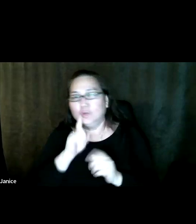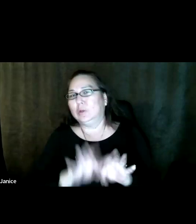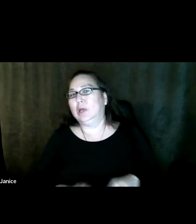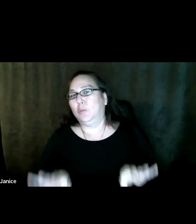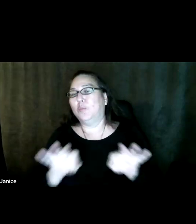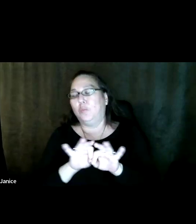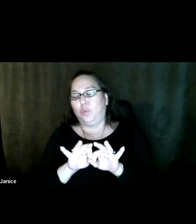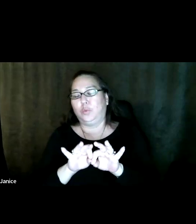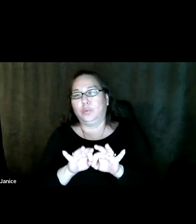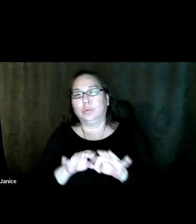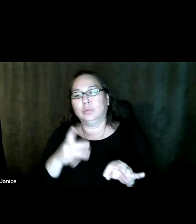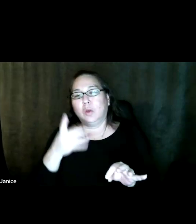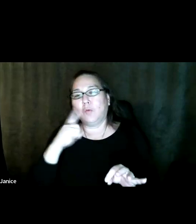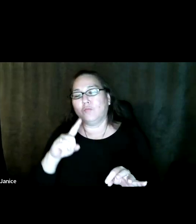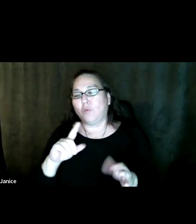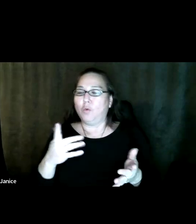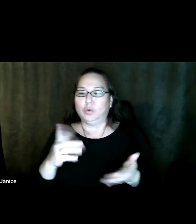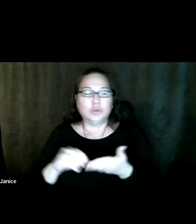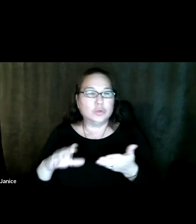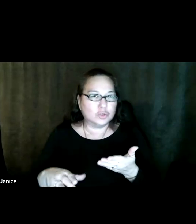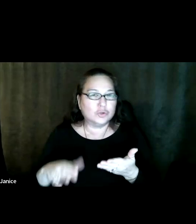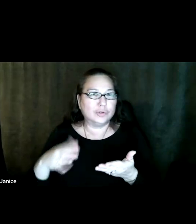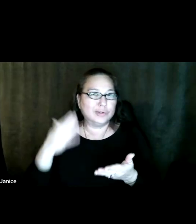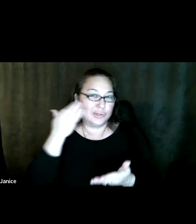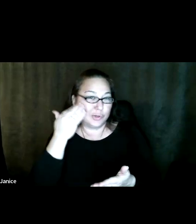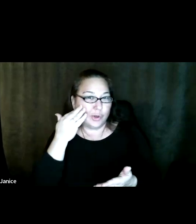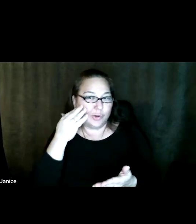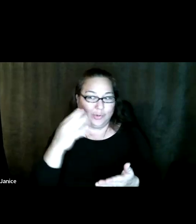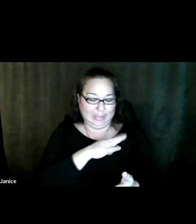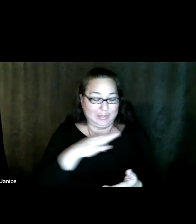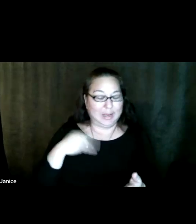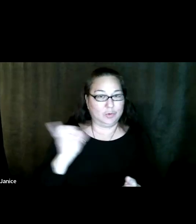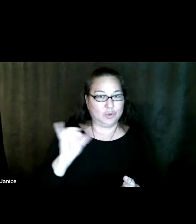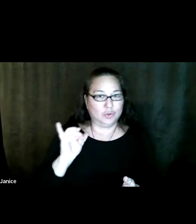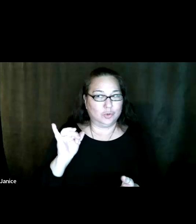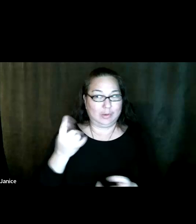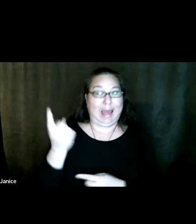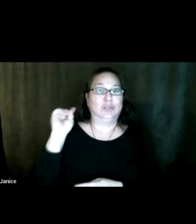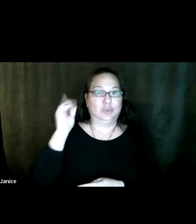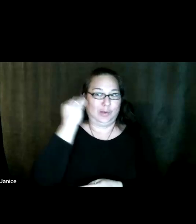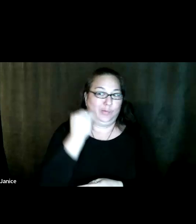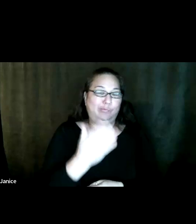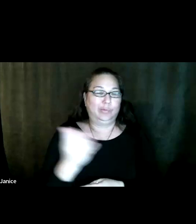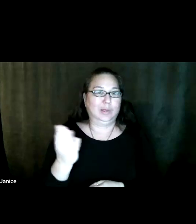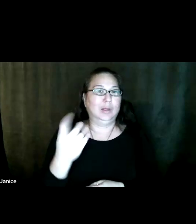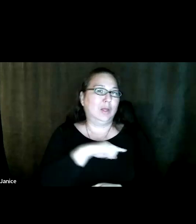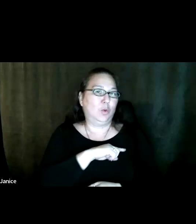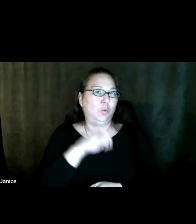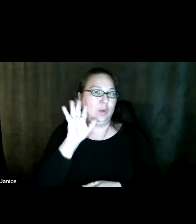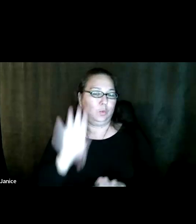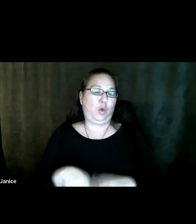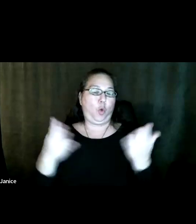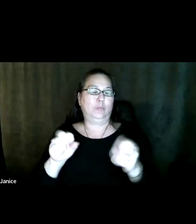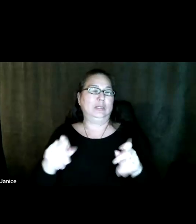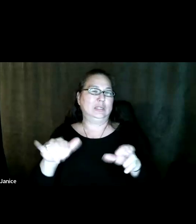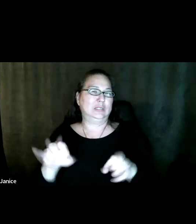be able to let the students know and the staff know, as we did last week, that we'd be creating that space for them. Thank